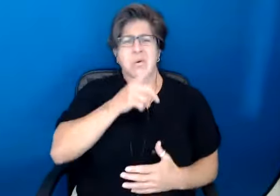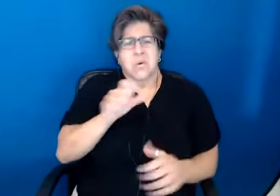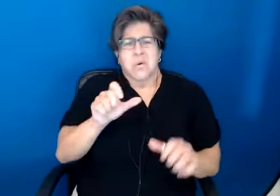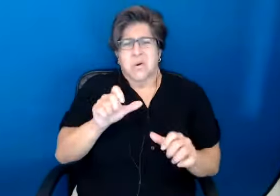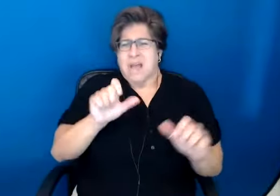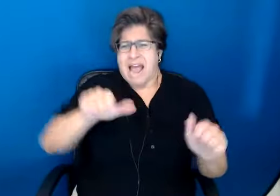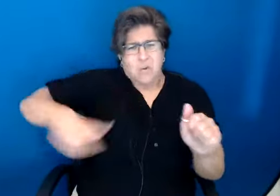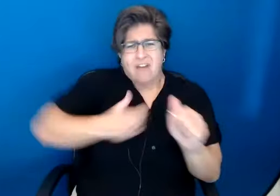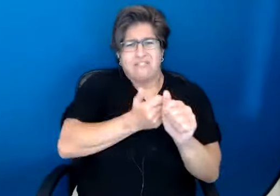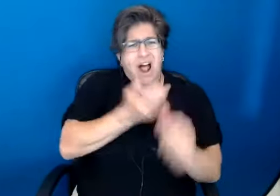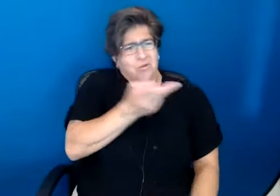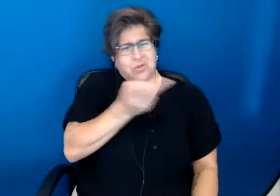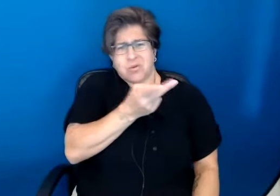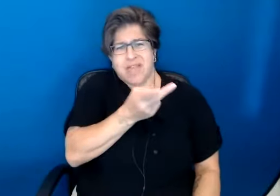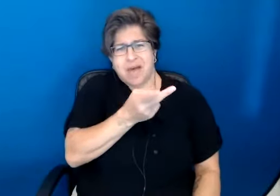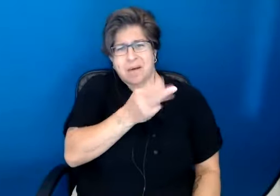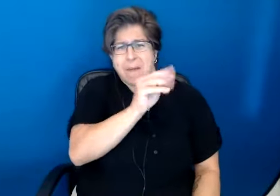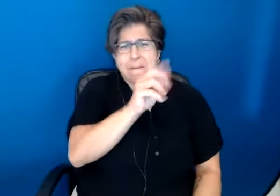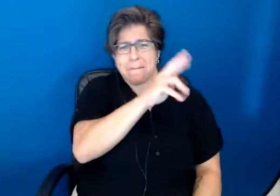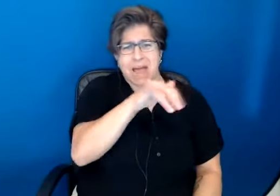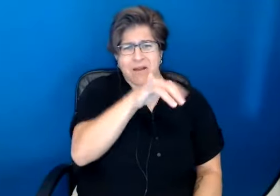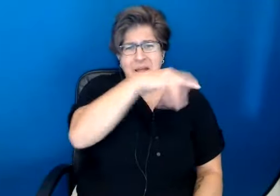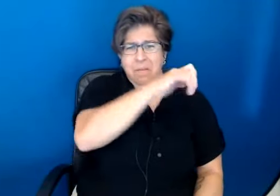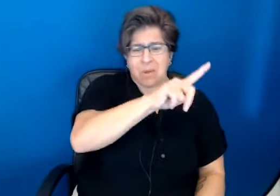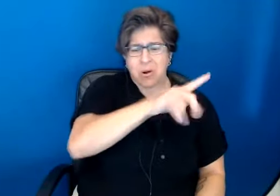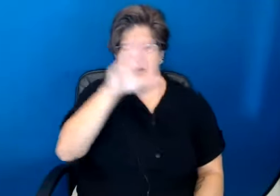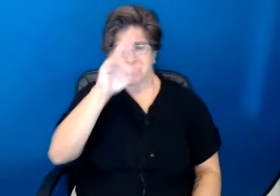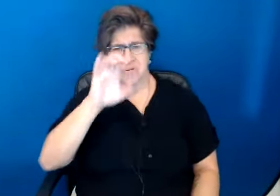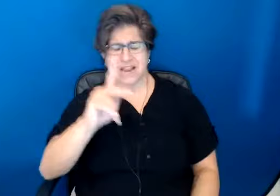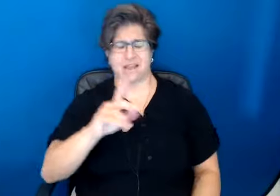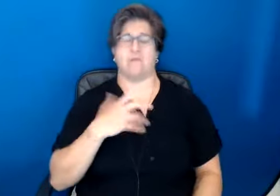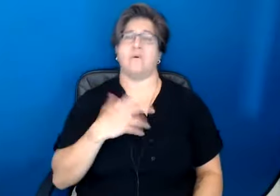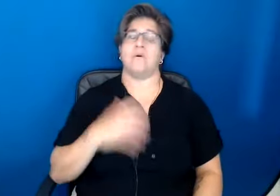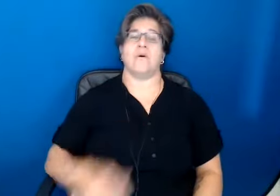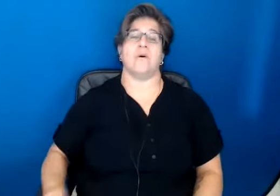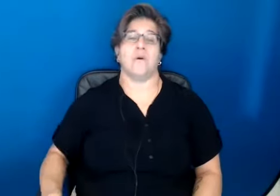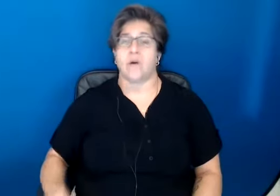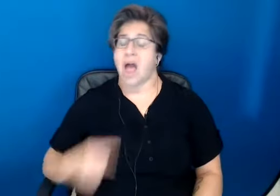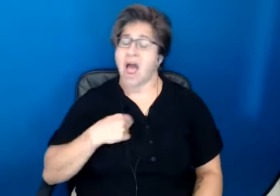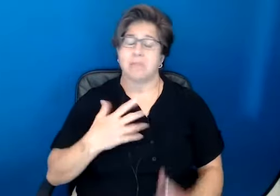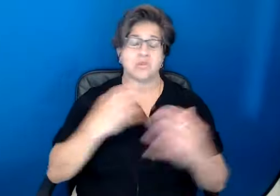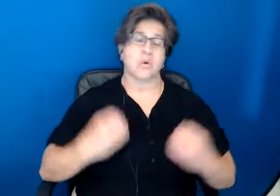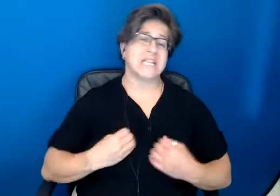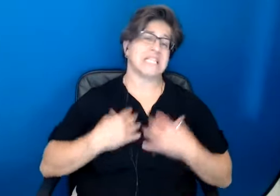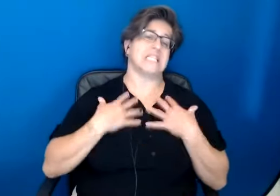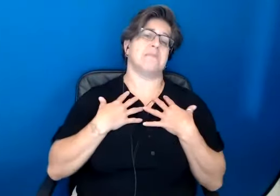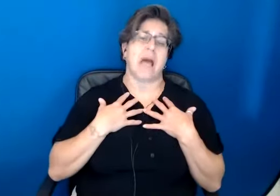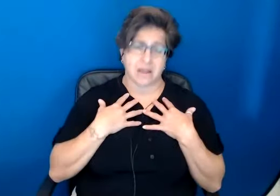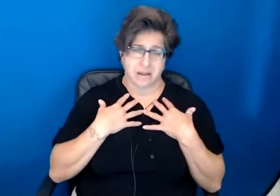and graces attached to my voice. I would like to speak nice and polite so people understand me, but I don't know